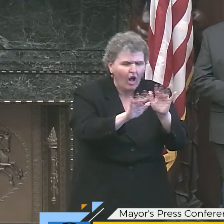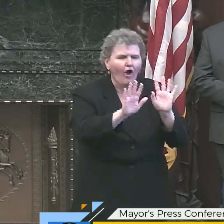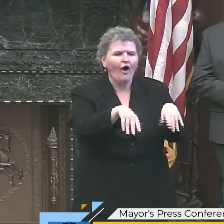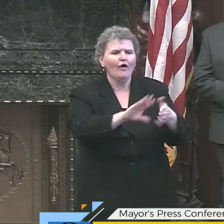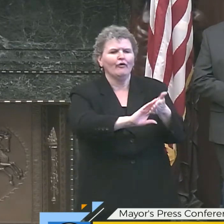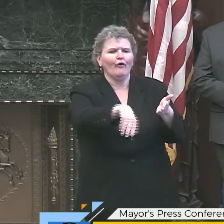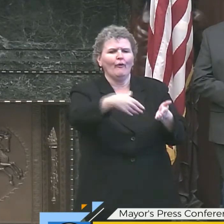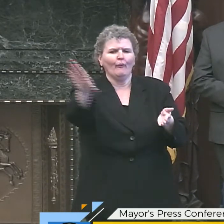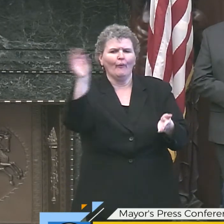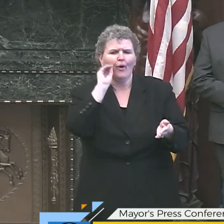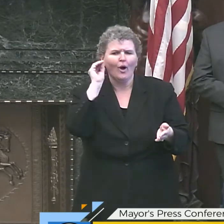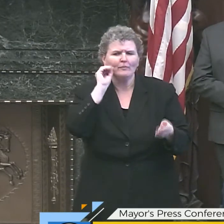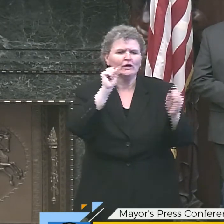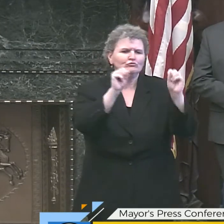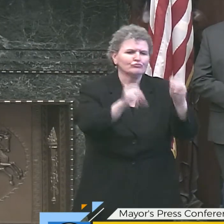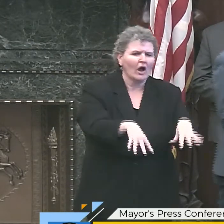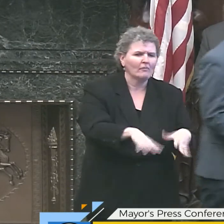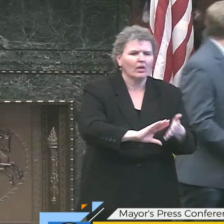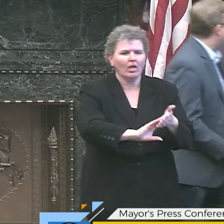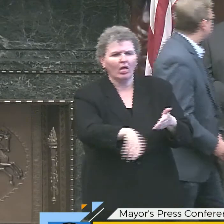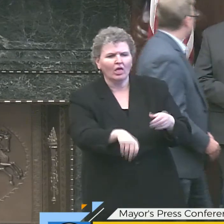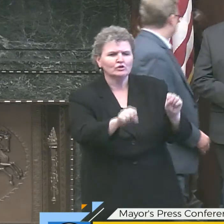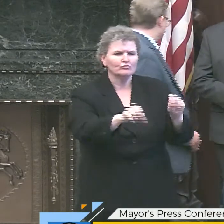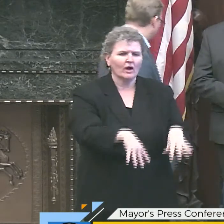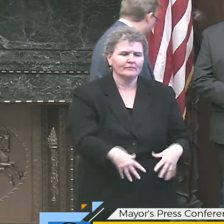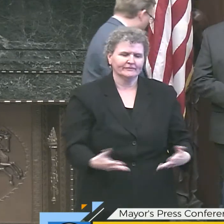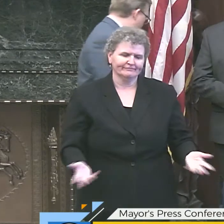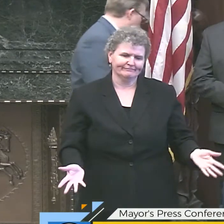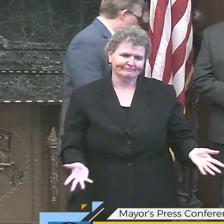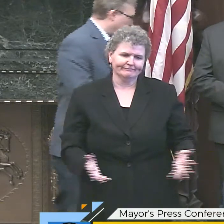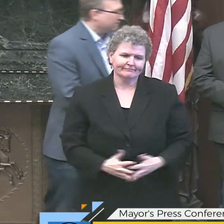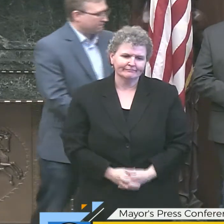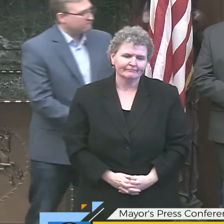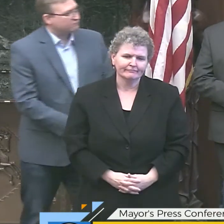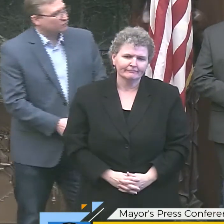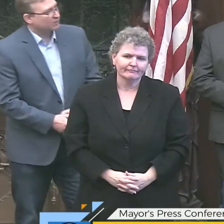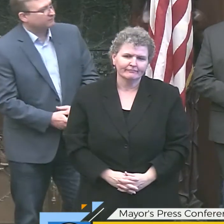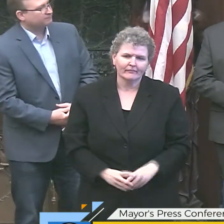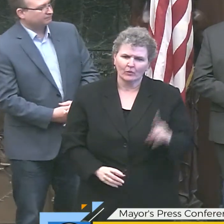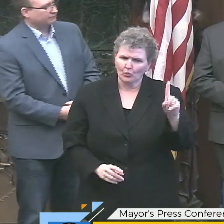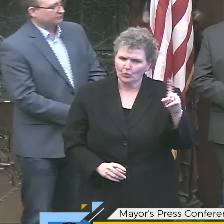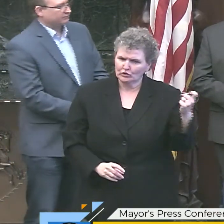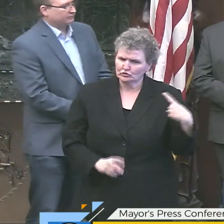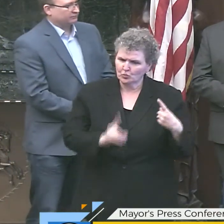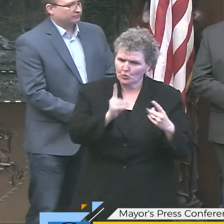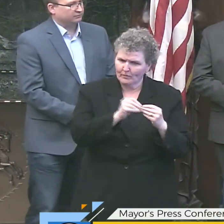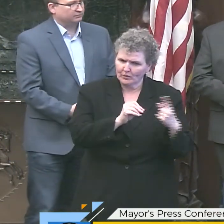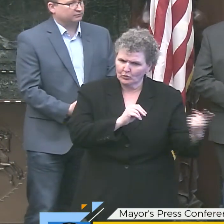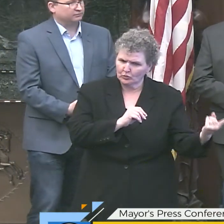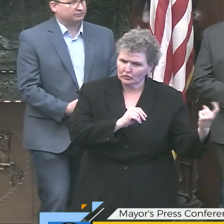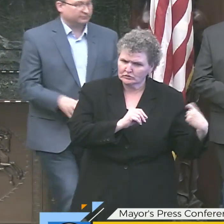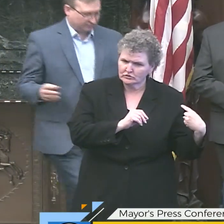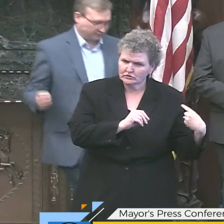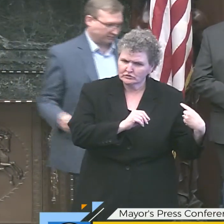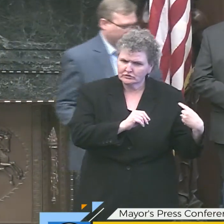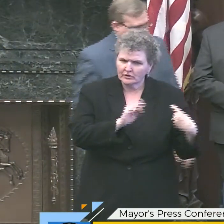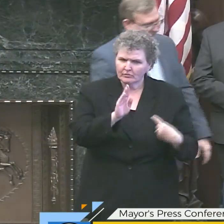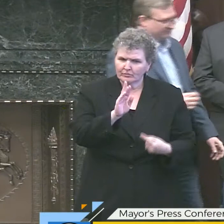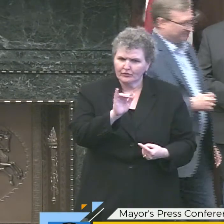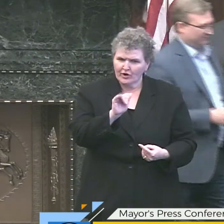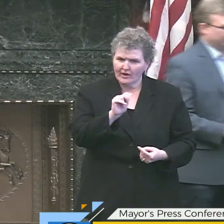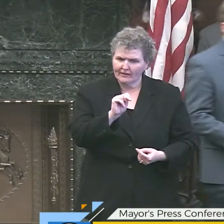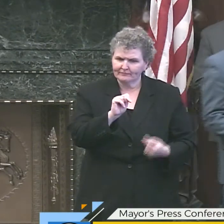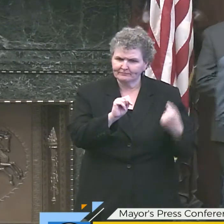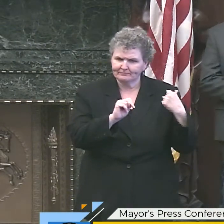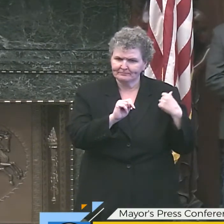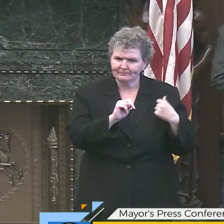specifically. Sorry for interrupting. I'm sorry. I have one more question, if I could. I'm sorry, Brian. The